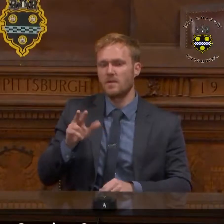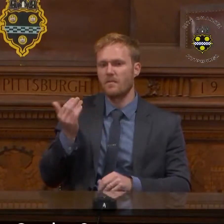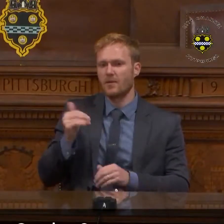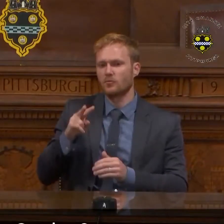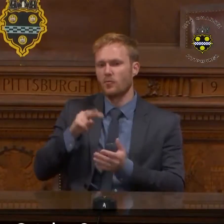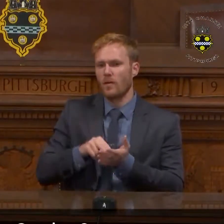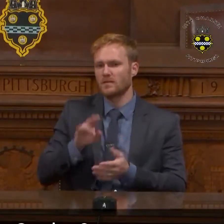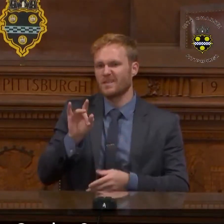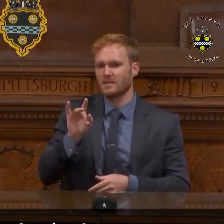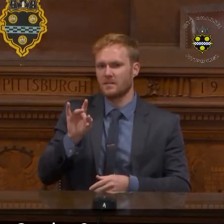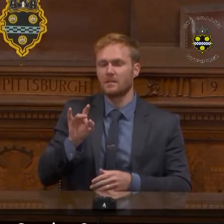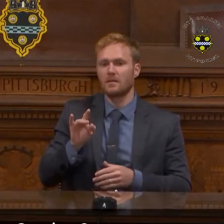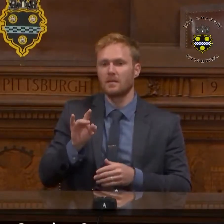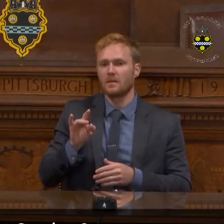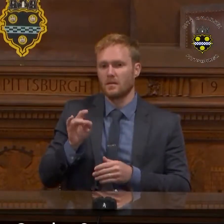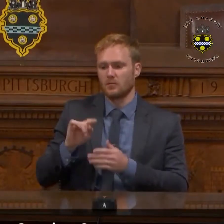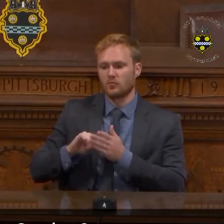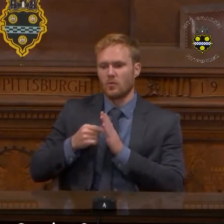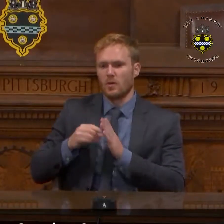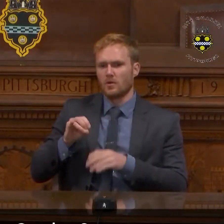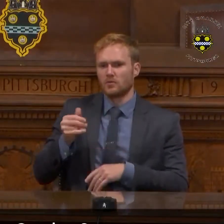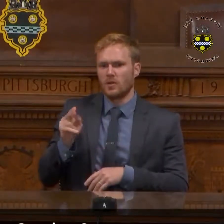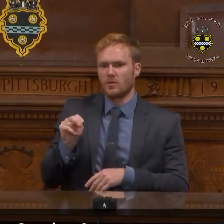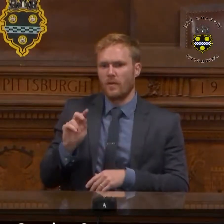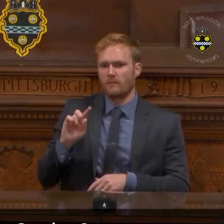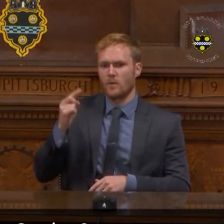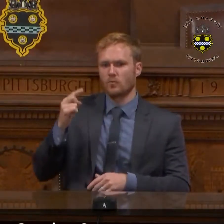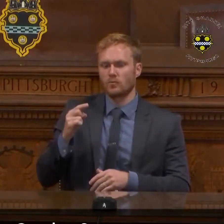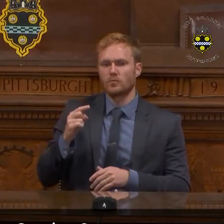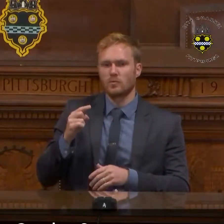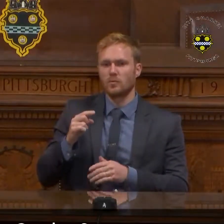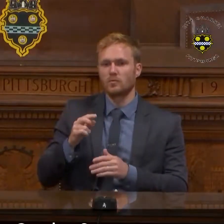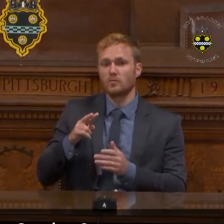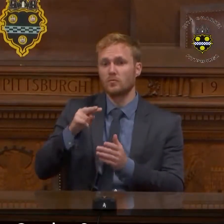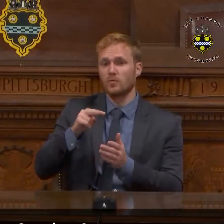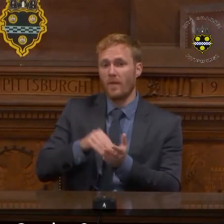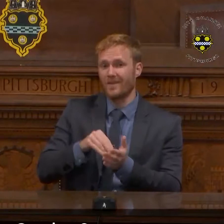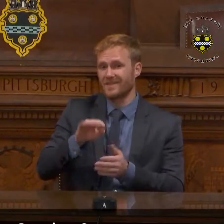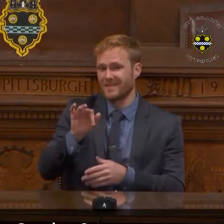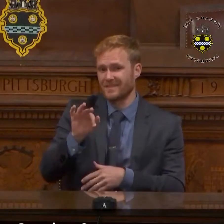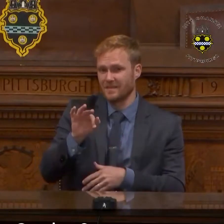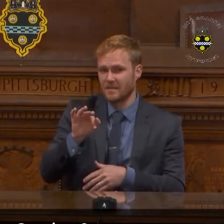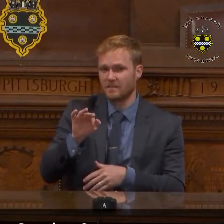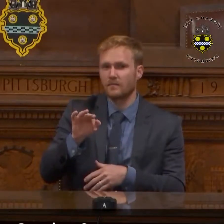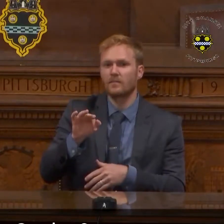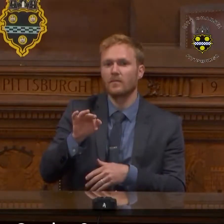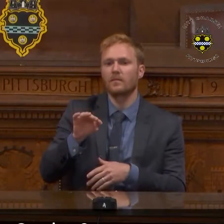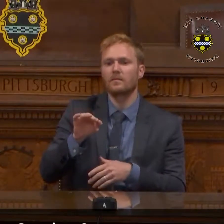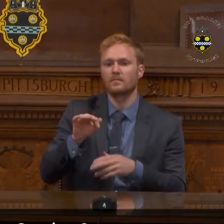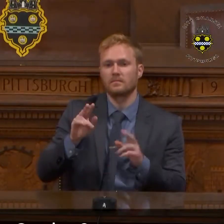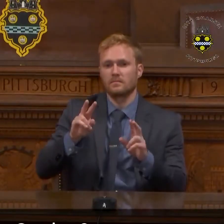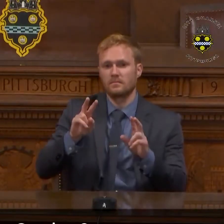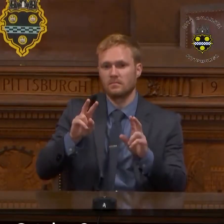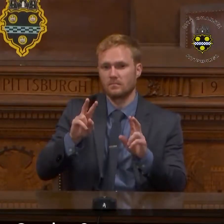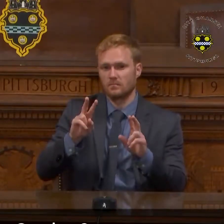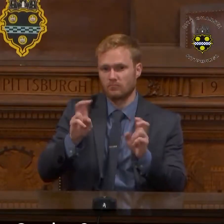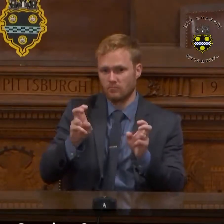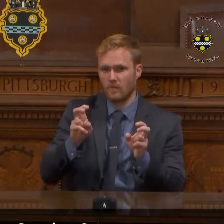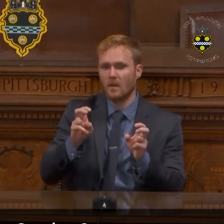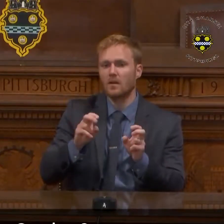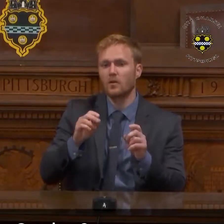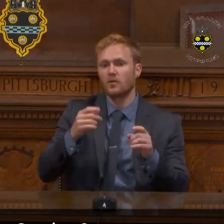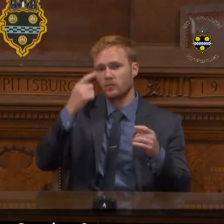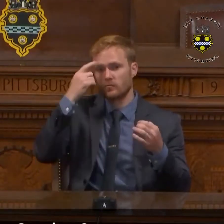2018, effective January 1, 2019, as amended, entitled